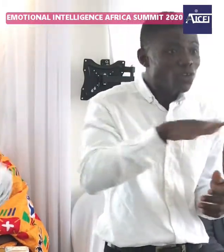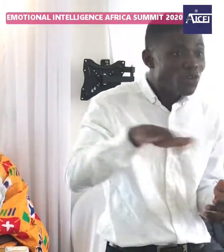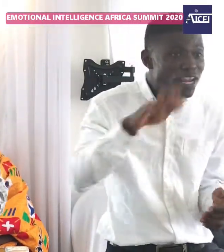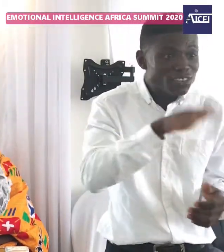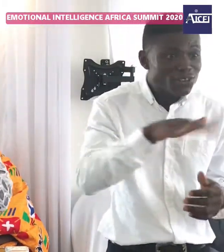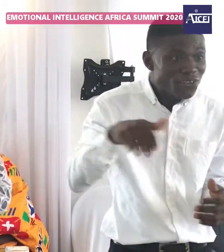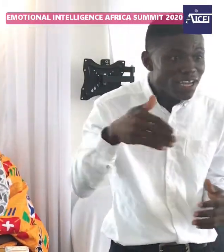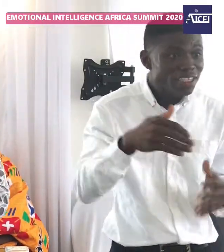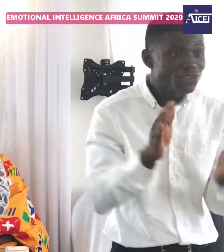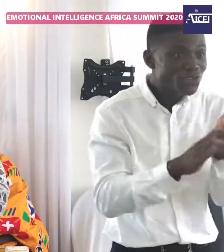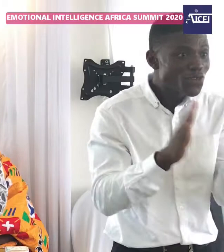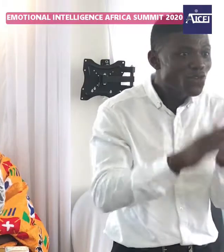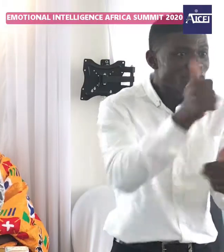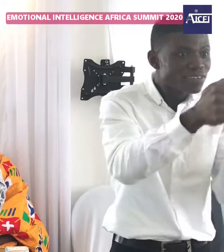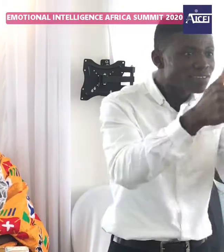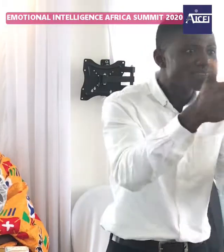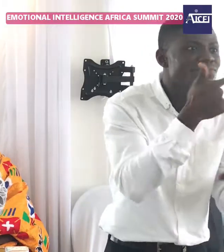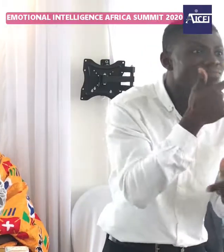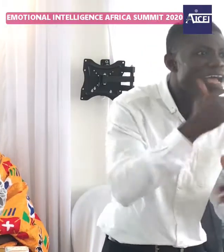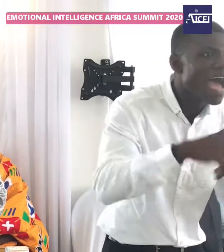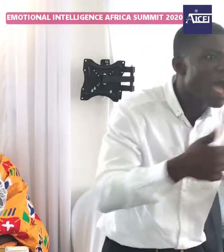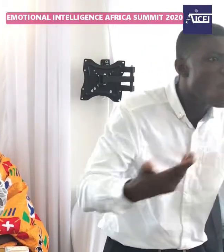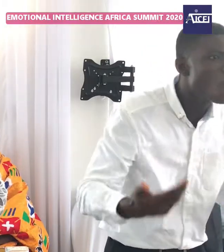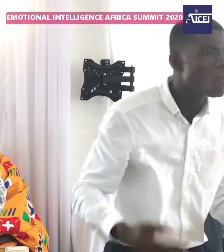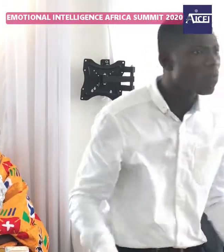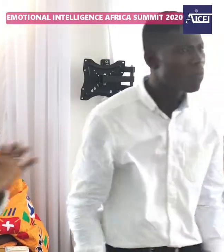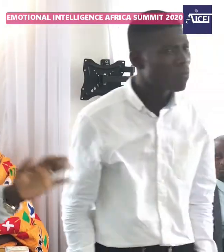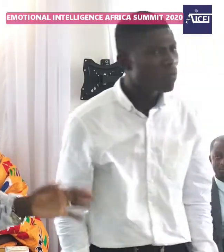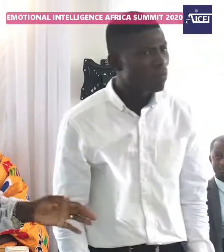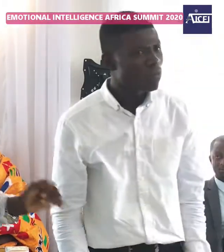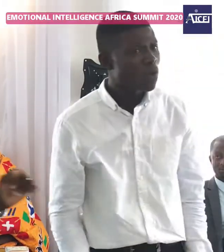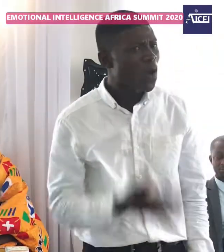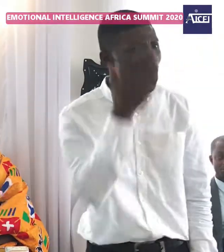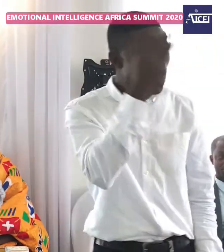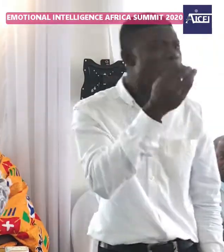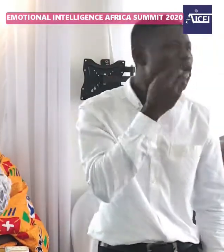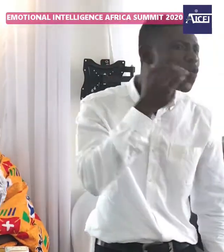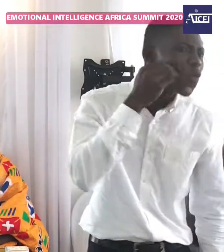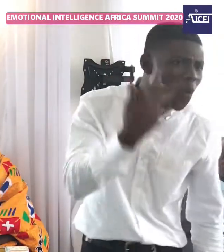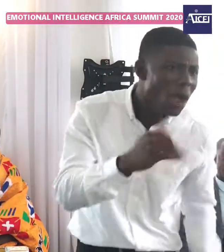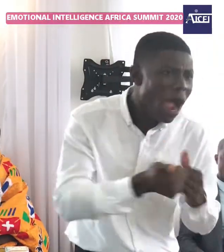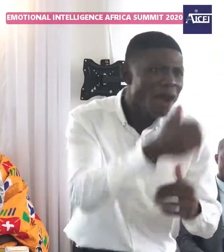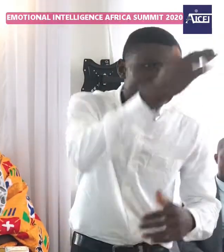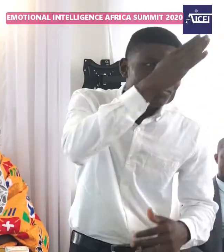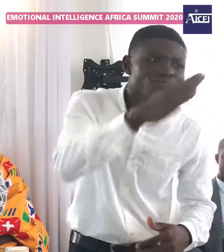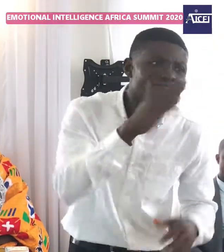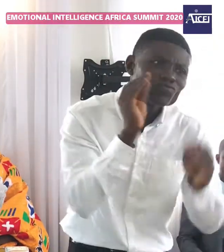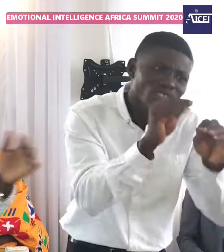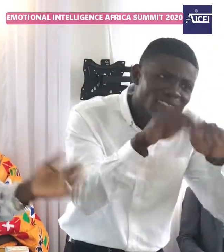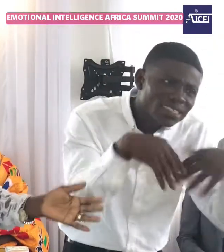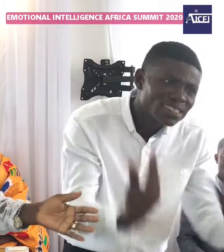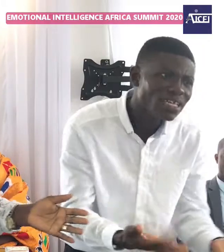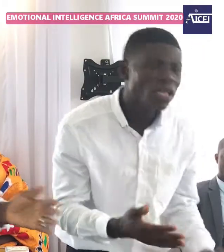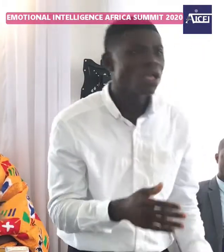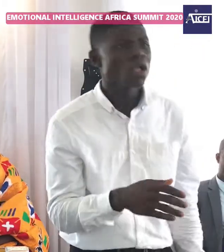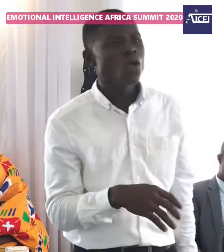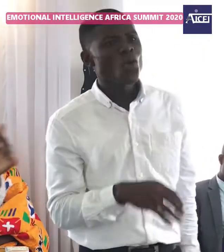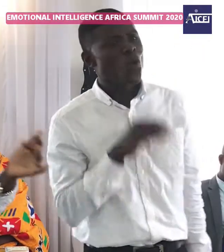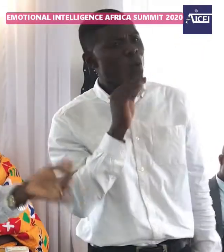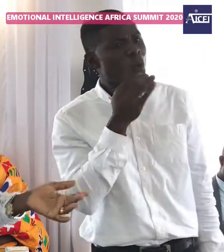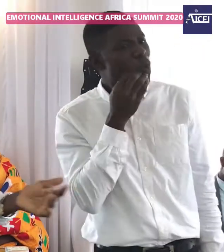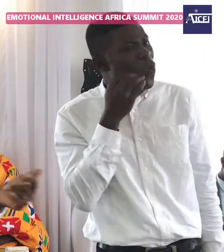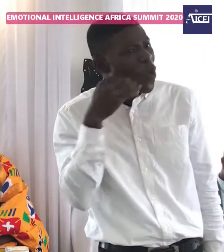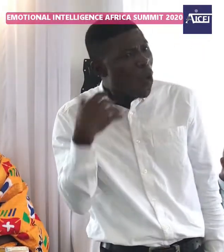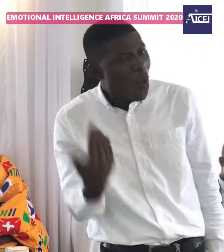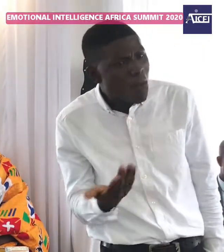you are wondering, where did we get this from? The home is failing, the schools, the religious settings,